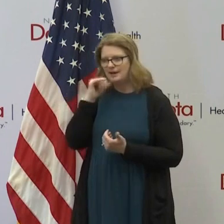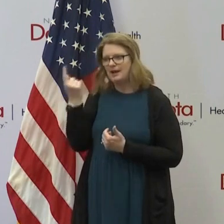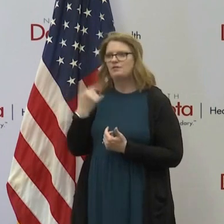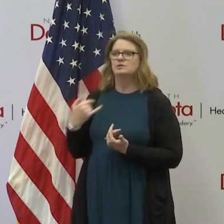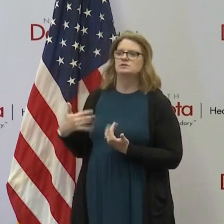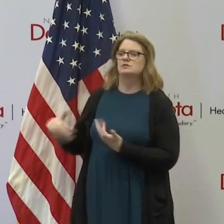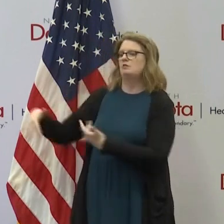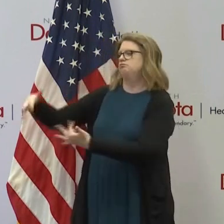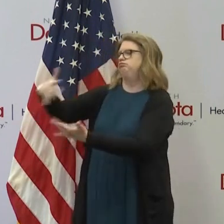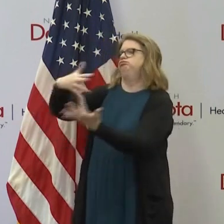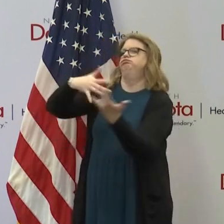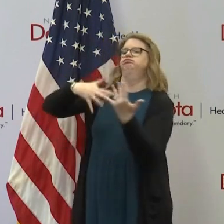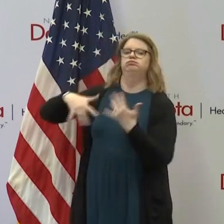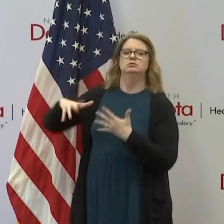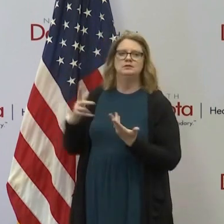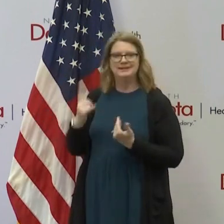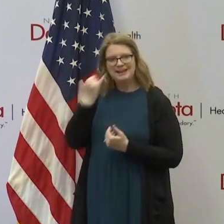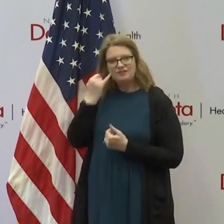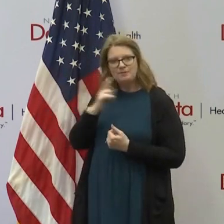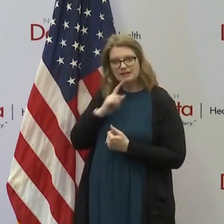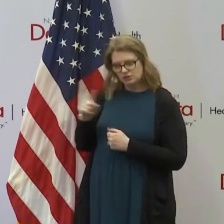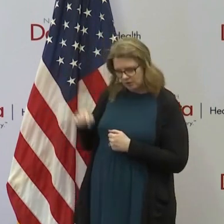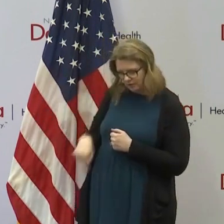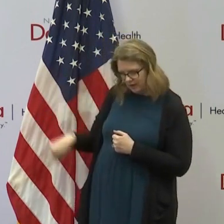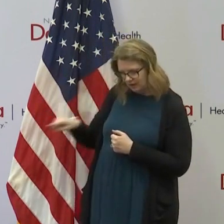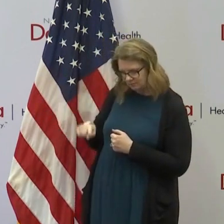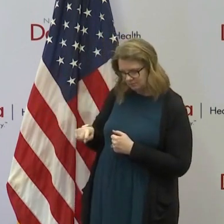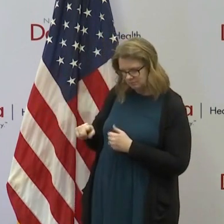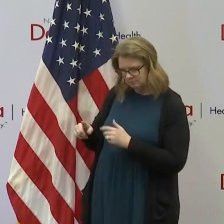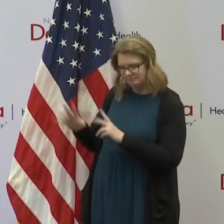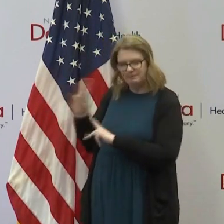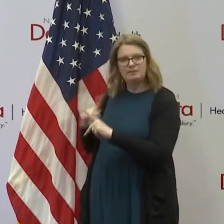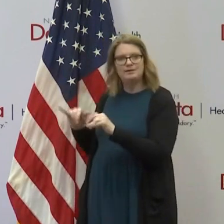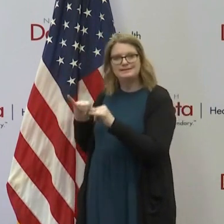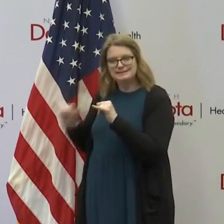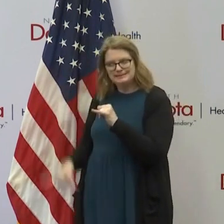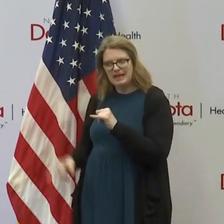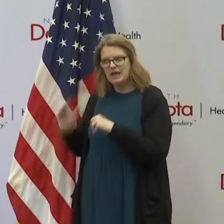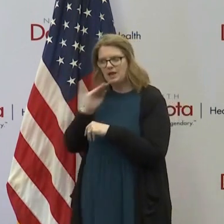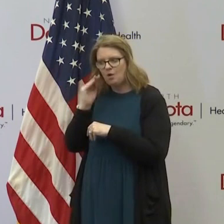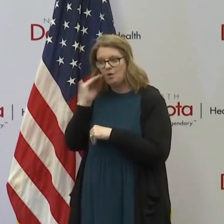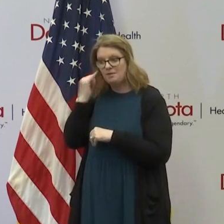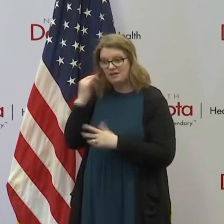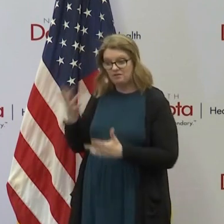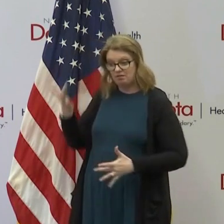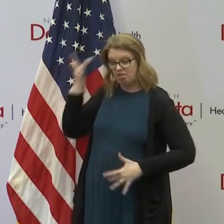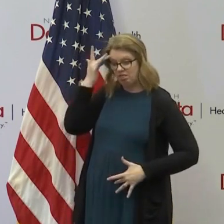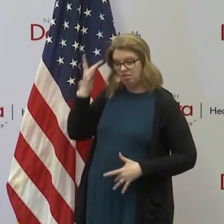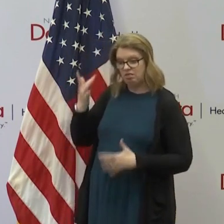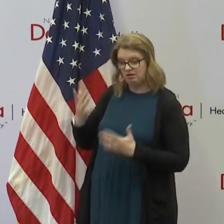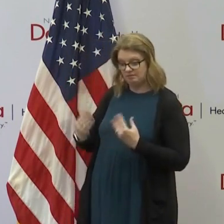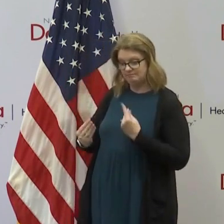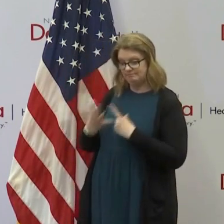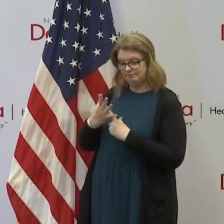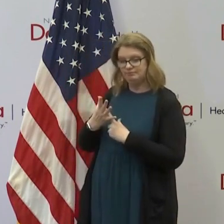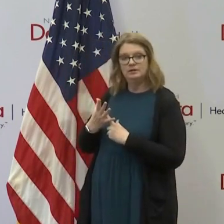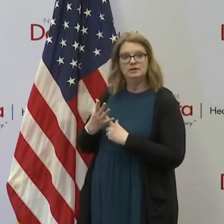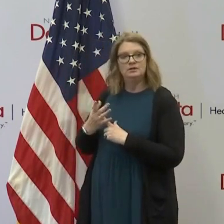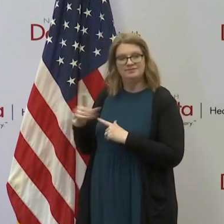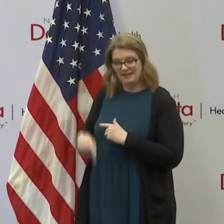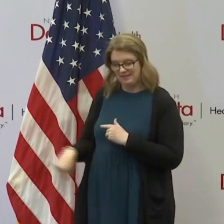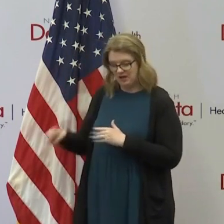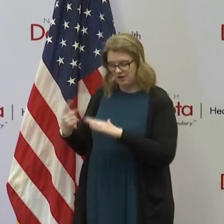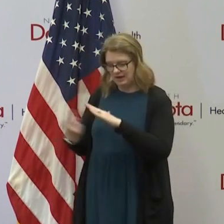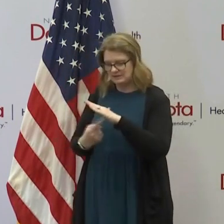around with it. I mean, it's like as long as we're making sure that contact tracing, we can make sure that people who've been infected or exposed to it are isolating